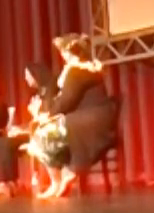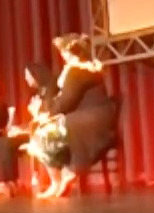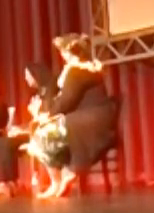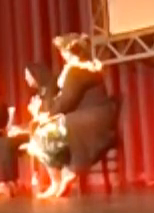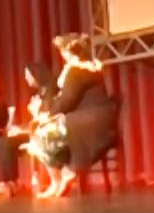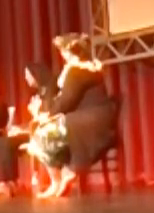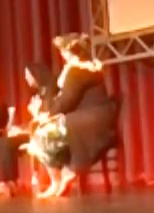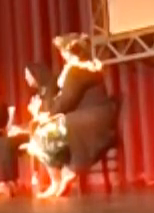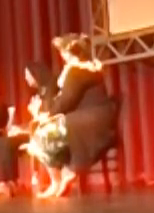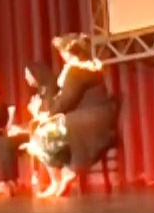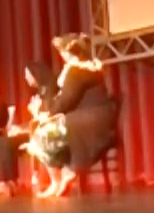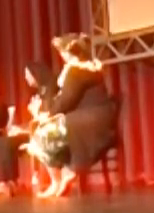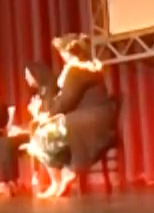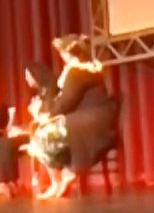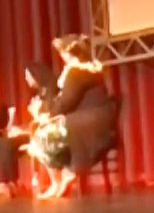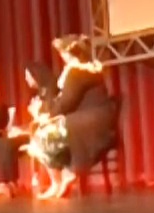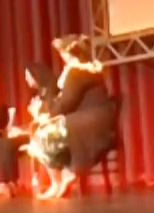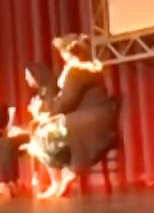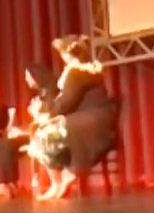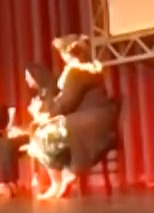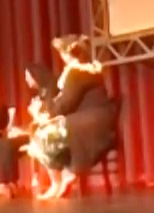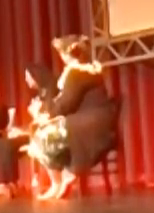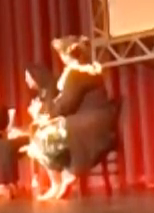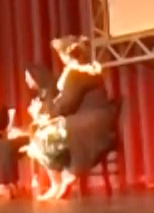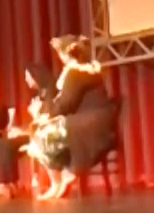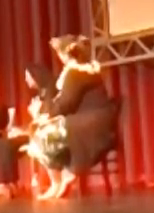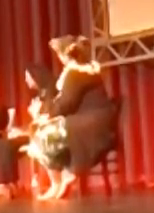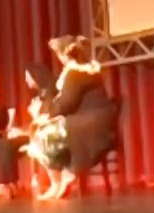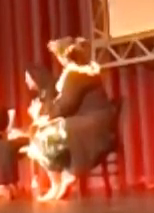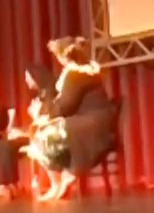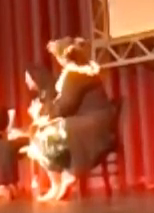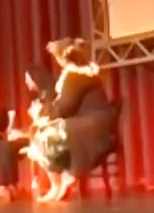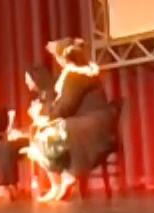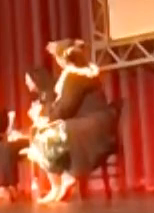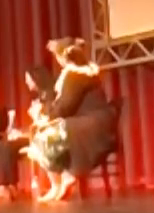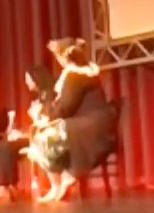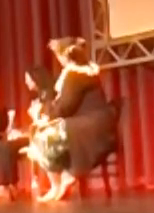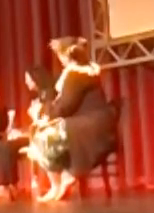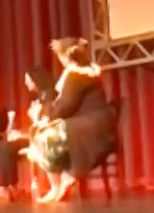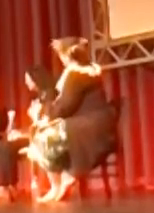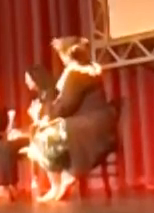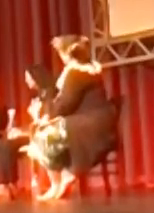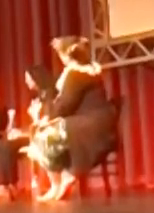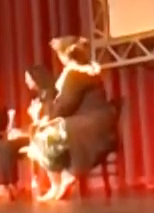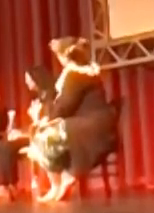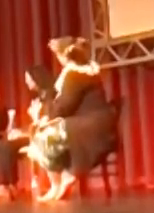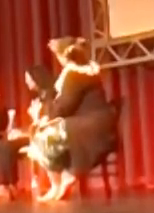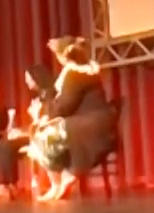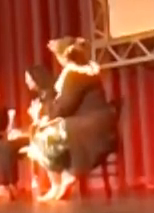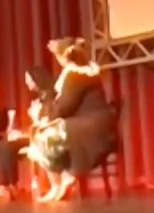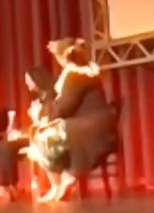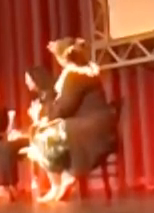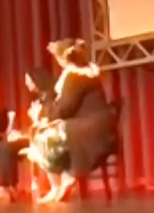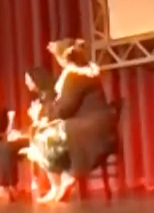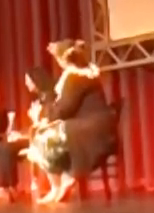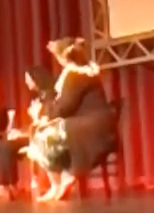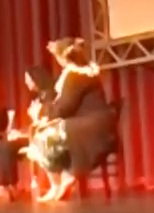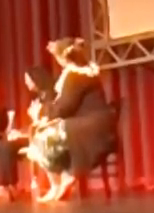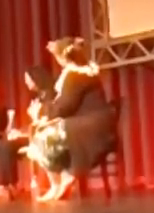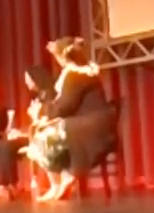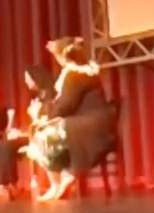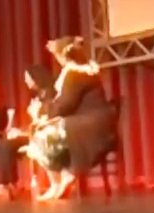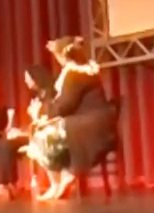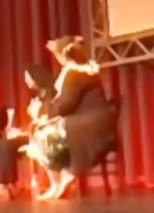the Gabrielino Congo peoples, where I live and work. And specifically, I think in the neighborhood in